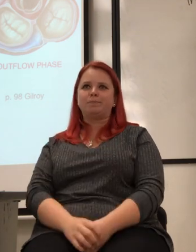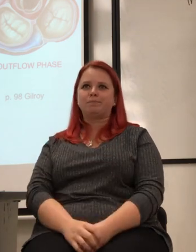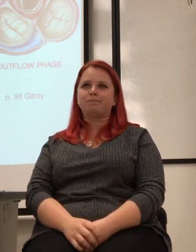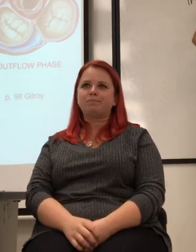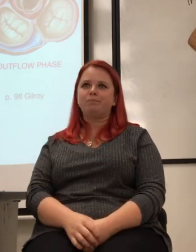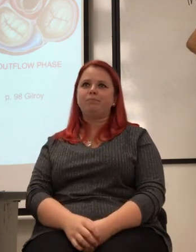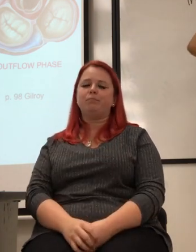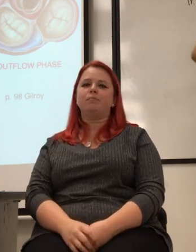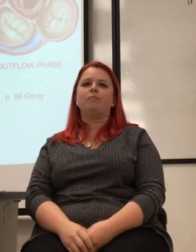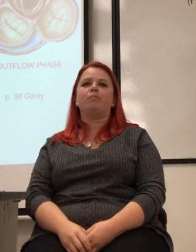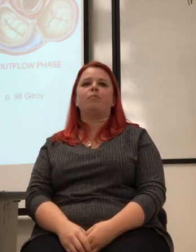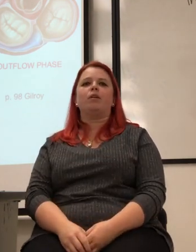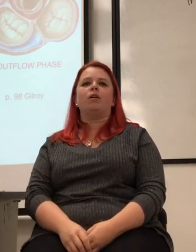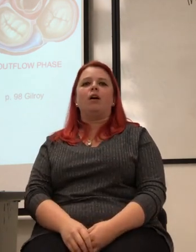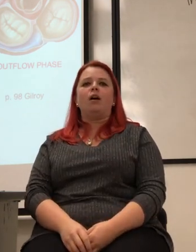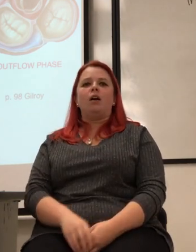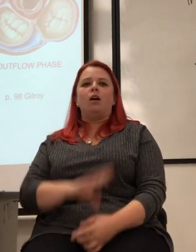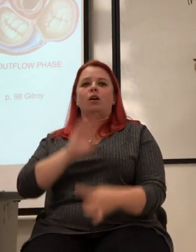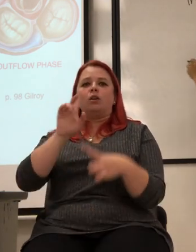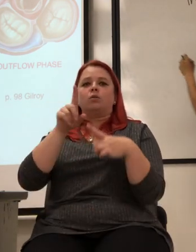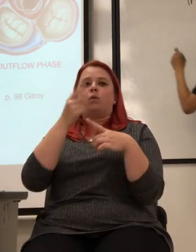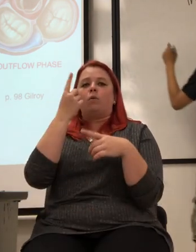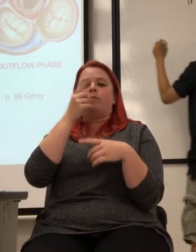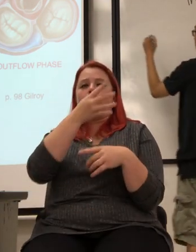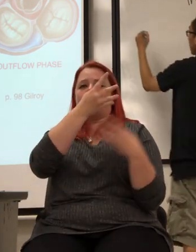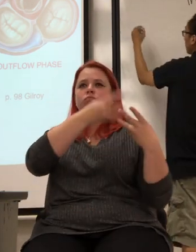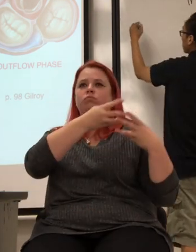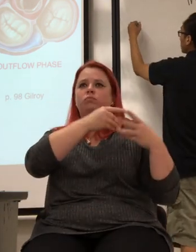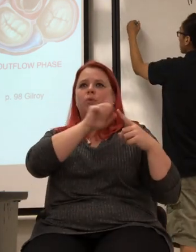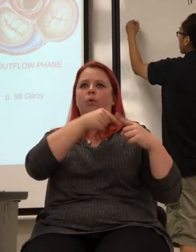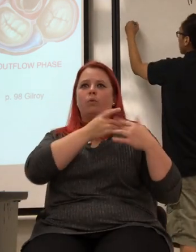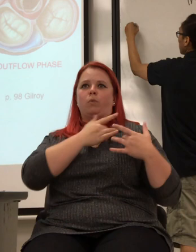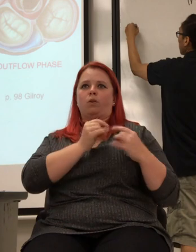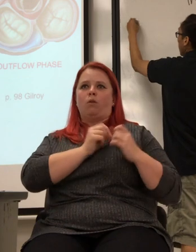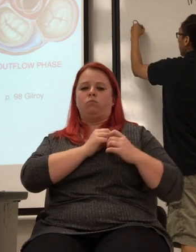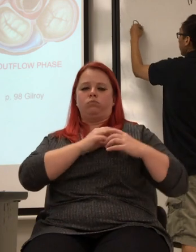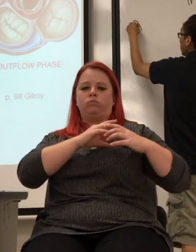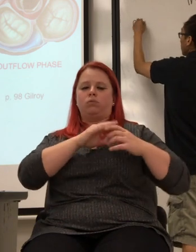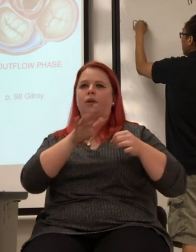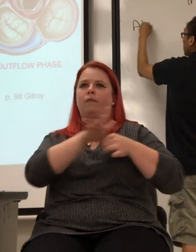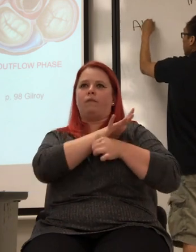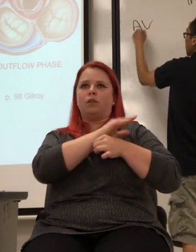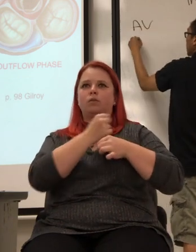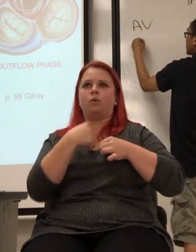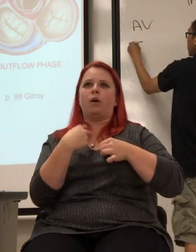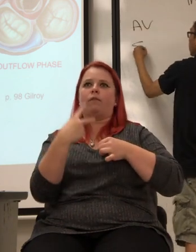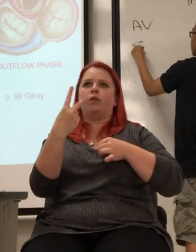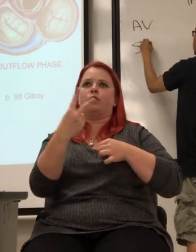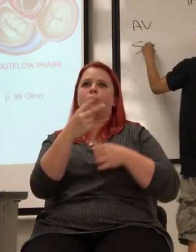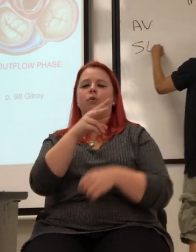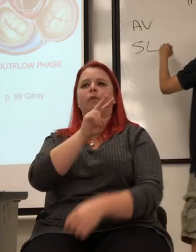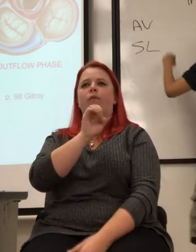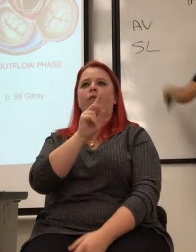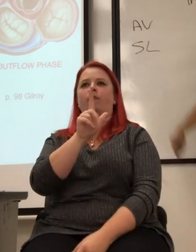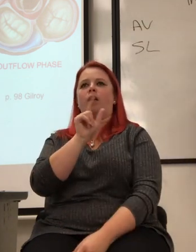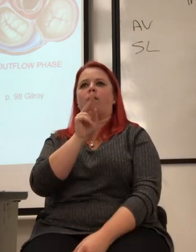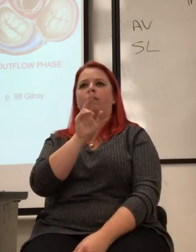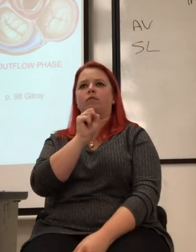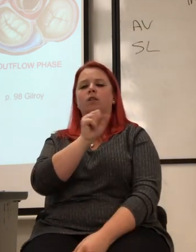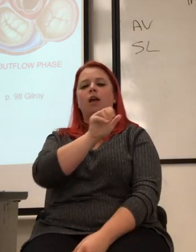So for inflow, when you fill the heart with blood, you have two sets of valves, AV, SL.